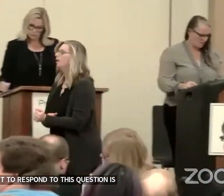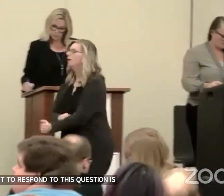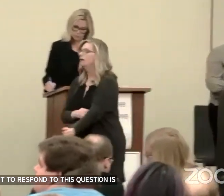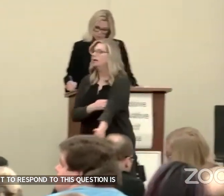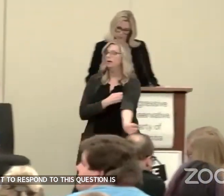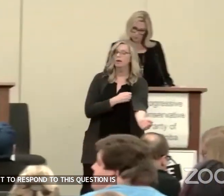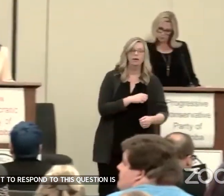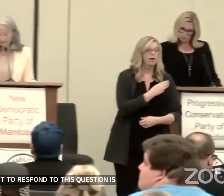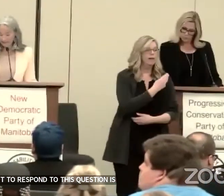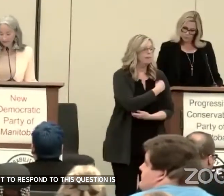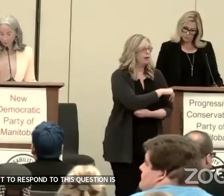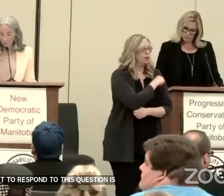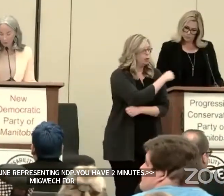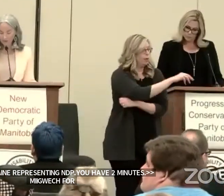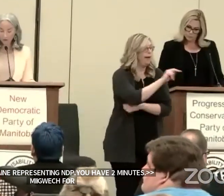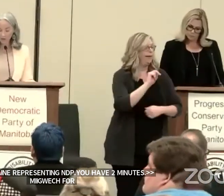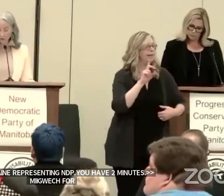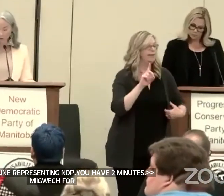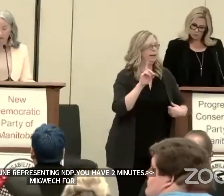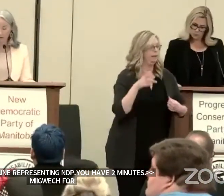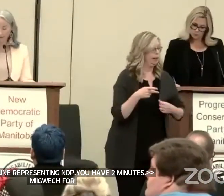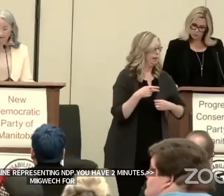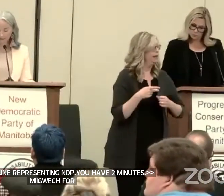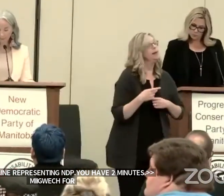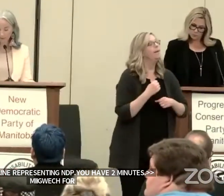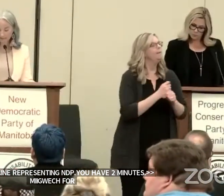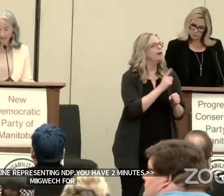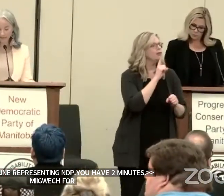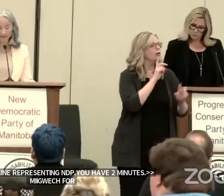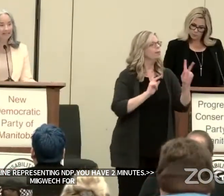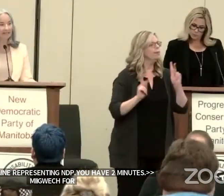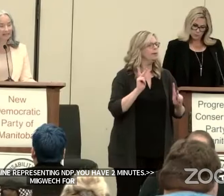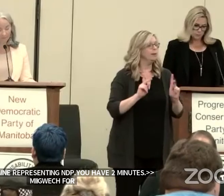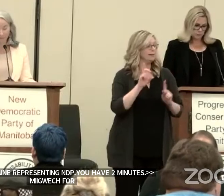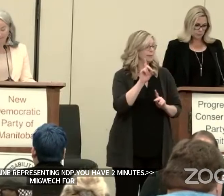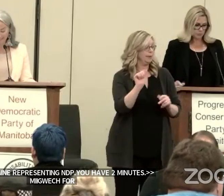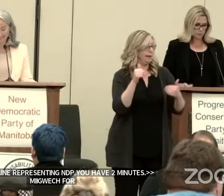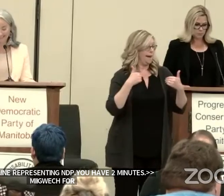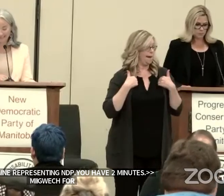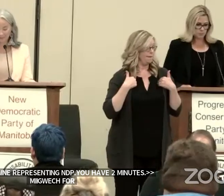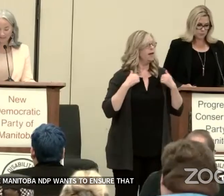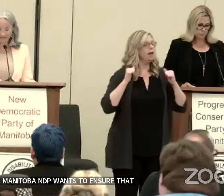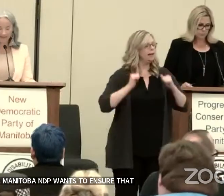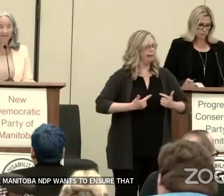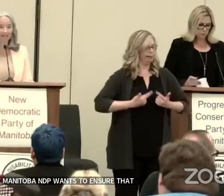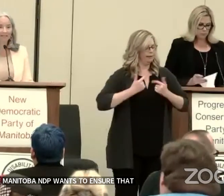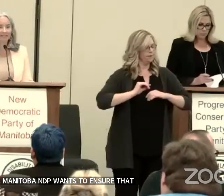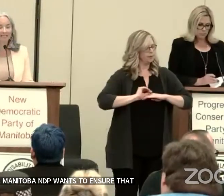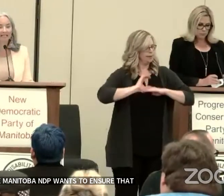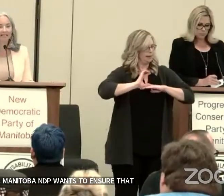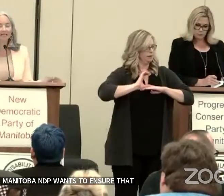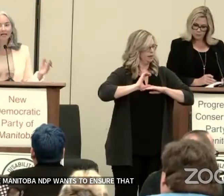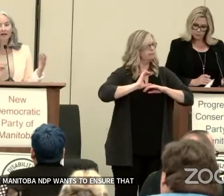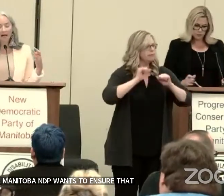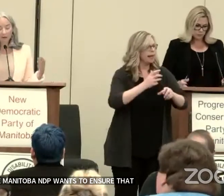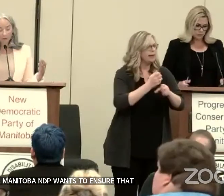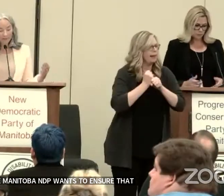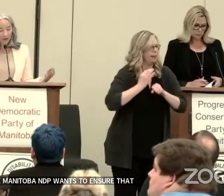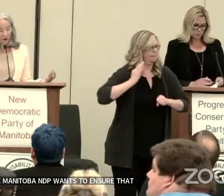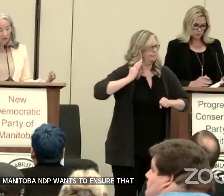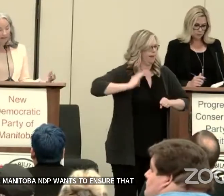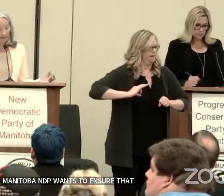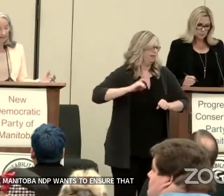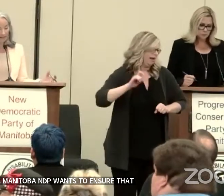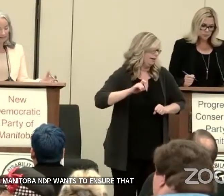Manitoba NDP wants to ensure that people with disabilities can live with dignity and receive the benefits they need. I know